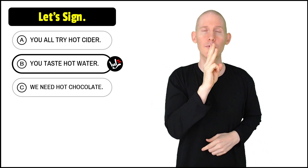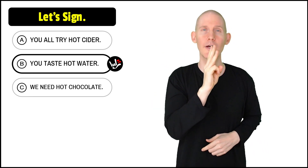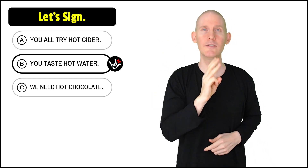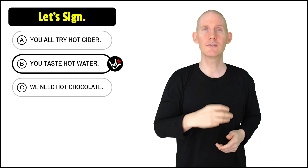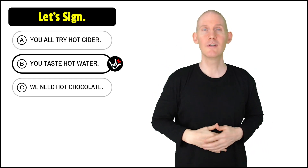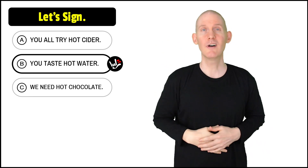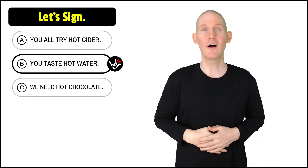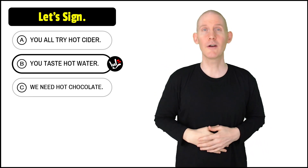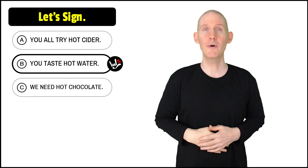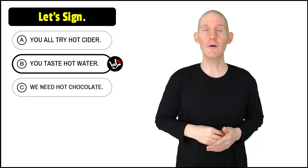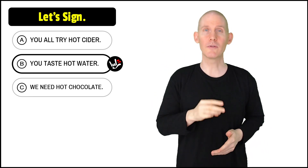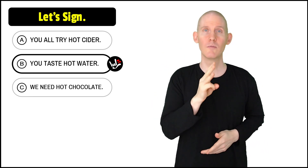twice on our mouth.